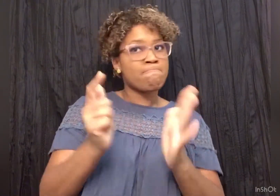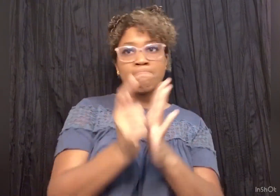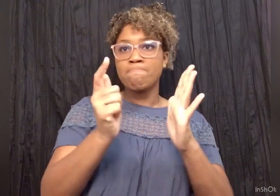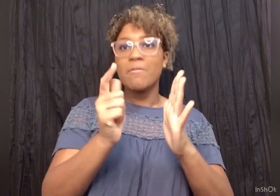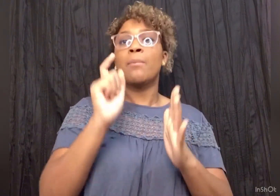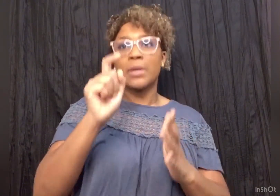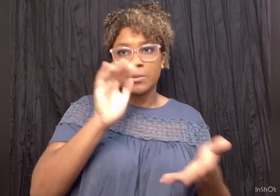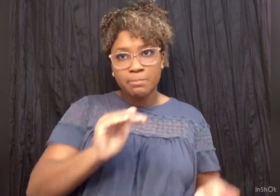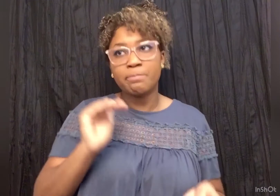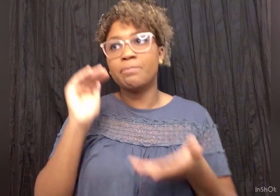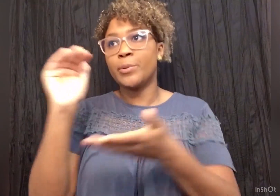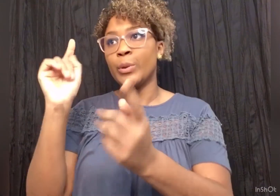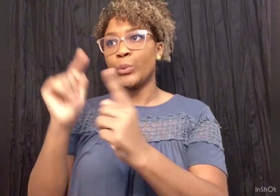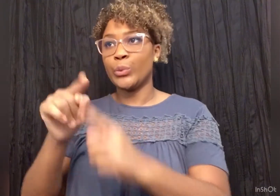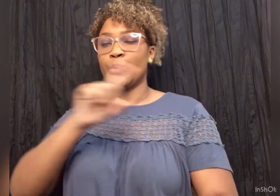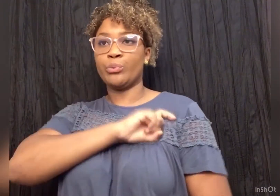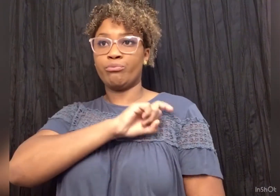the authorities under penalty of death.